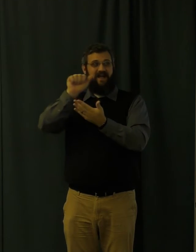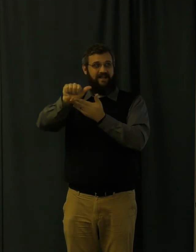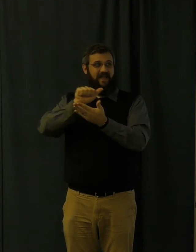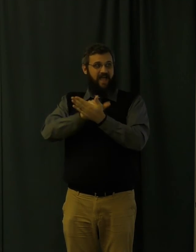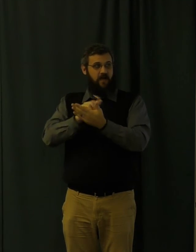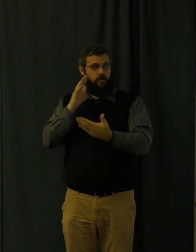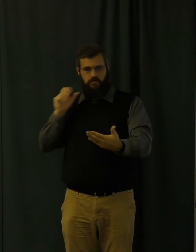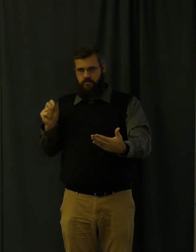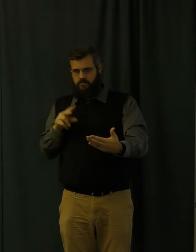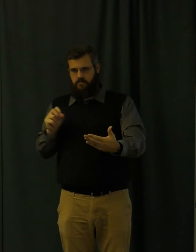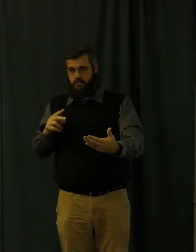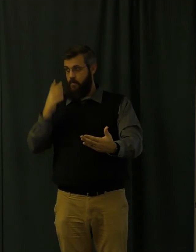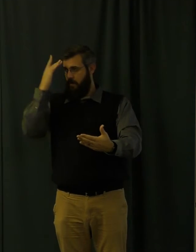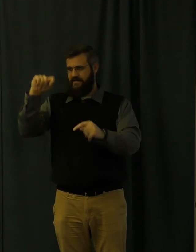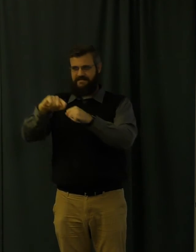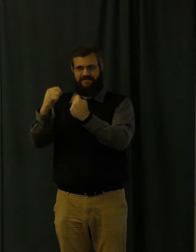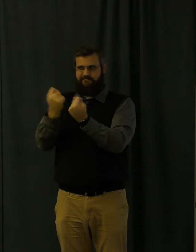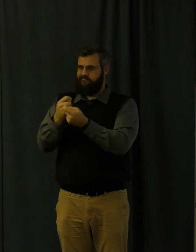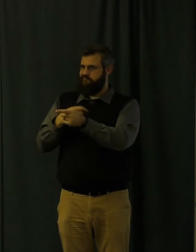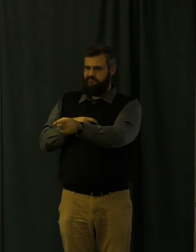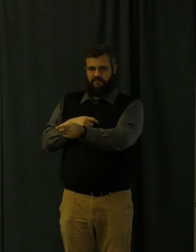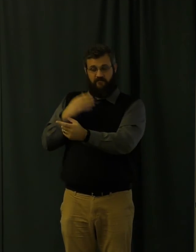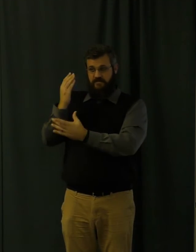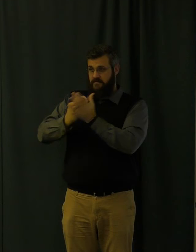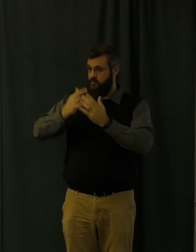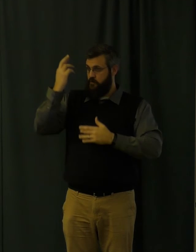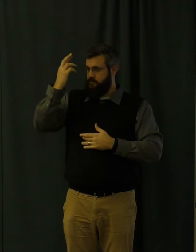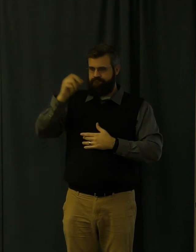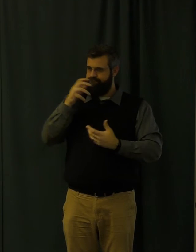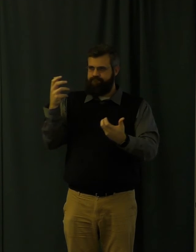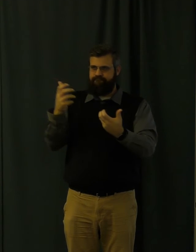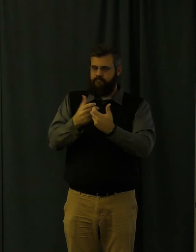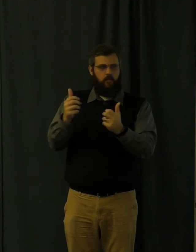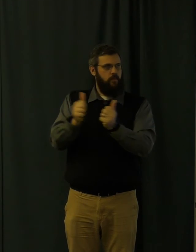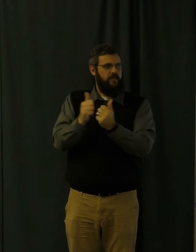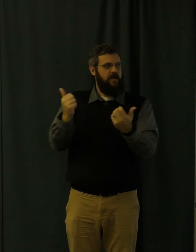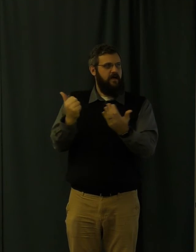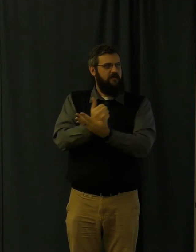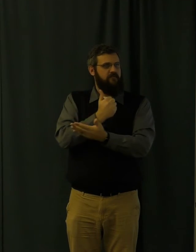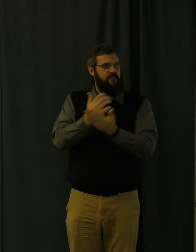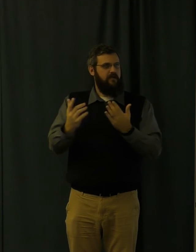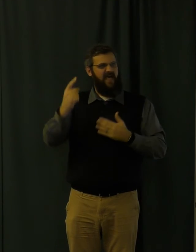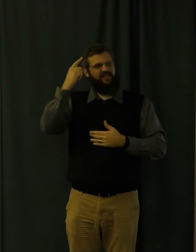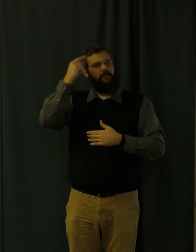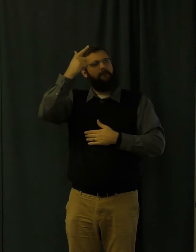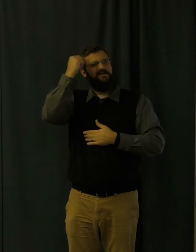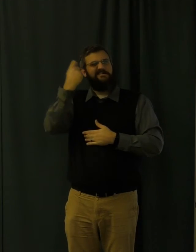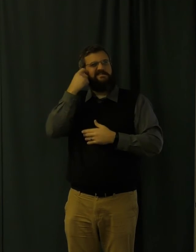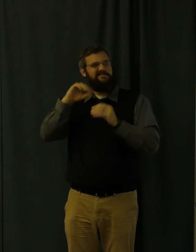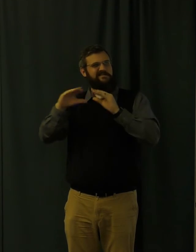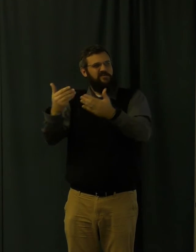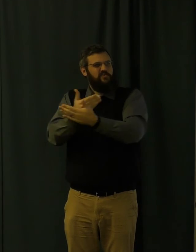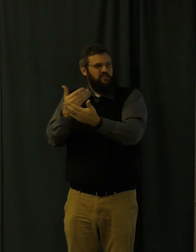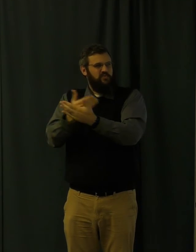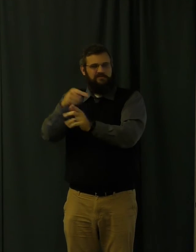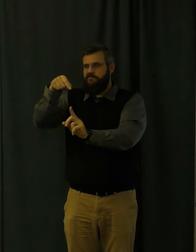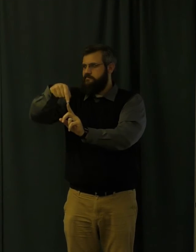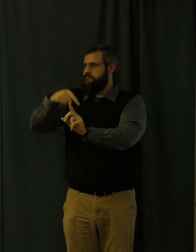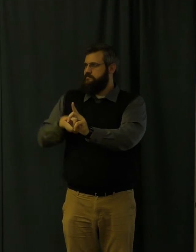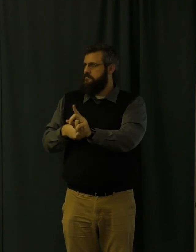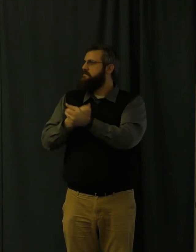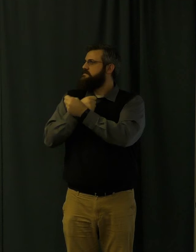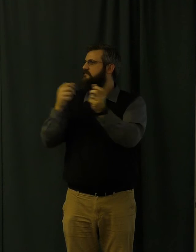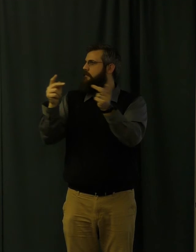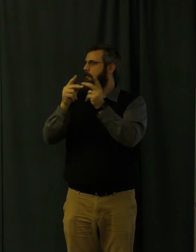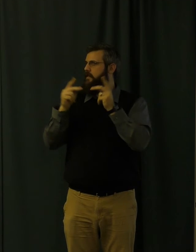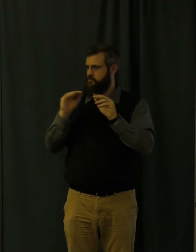stuff in because the Team Drives, for whatever reason, don't work with everything. I think it's just because they're new, but it's a safe